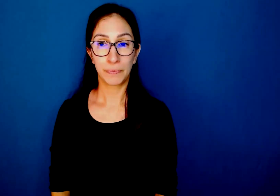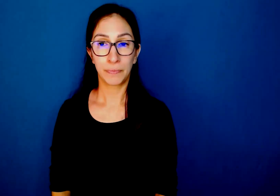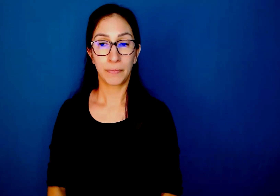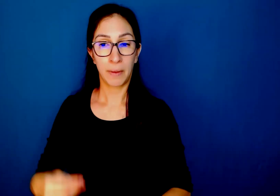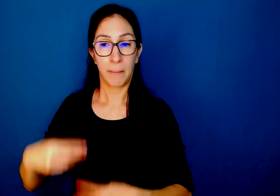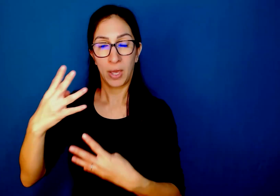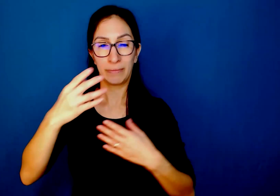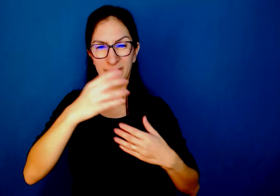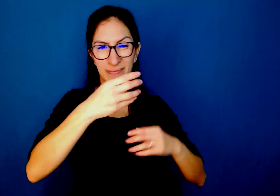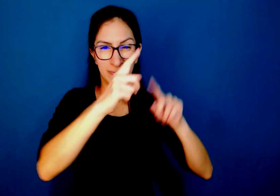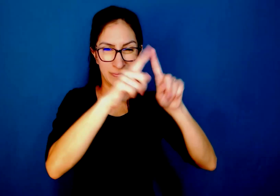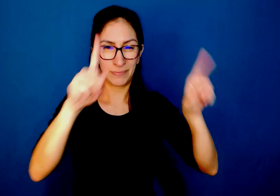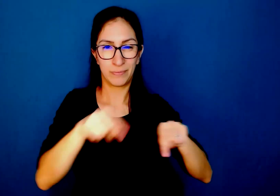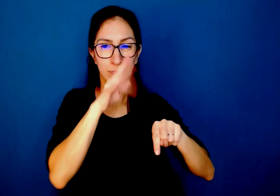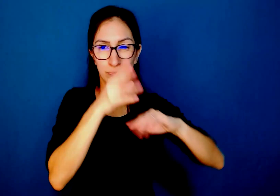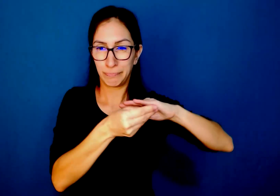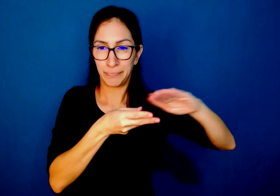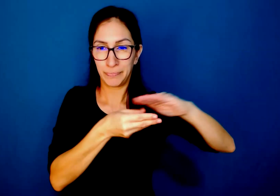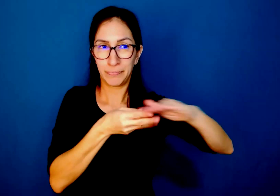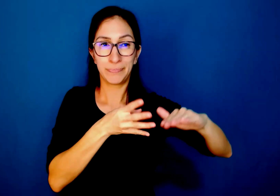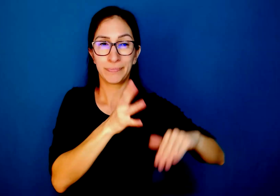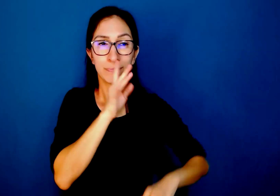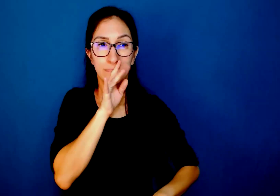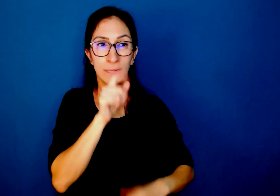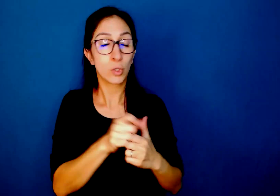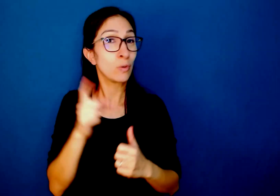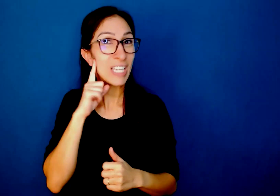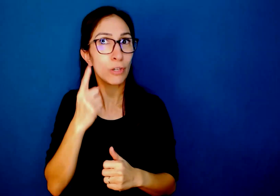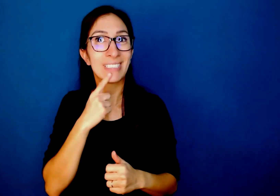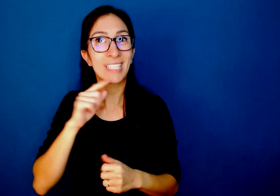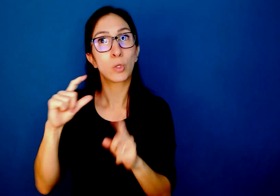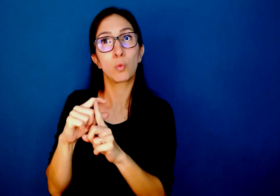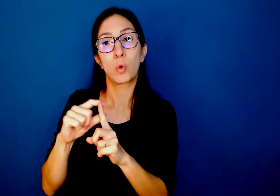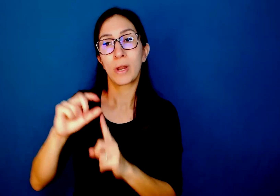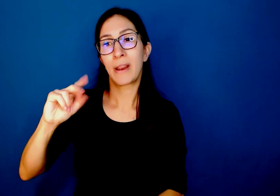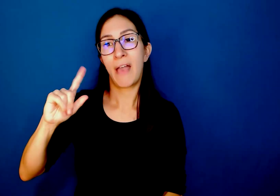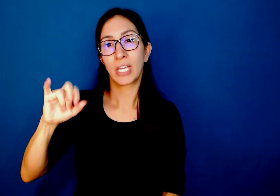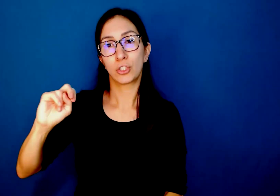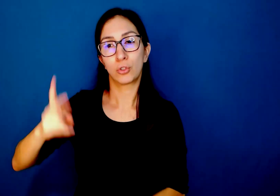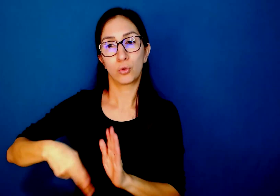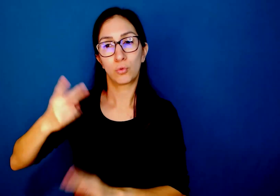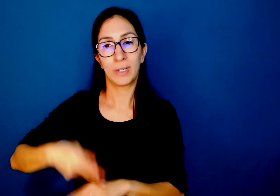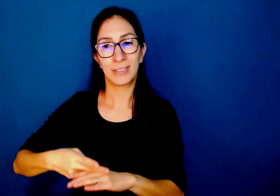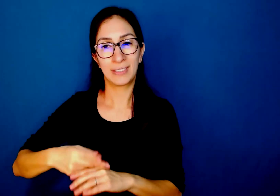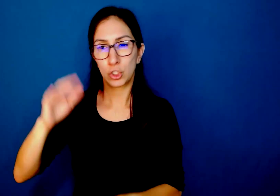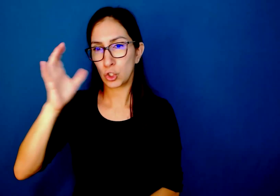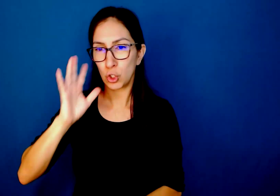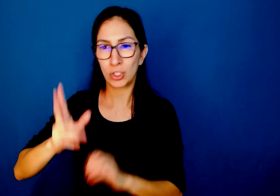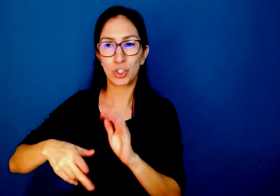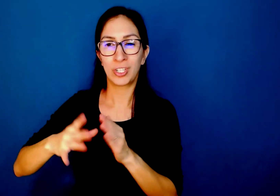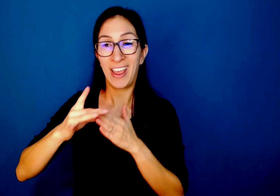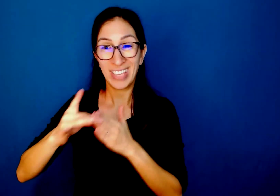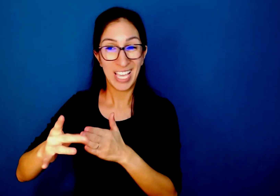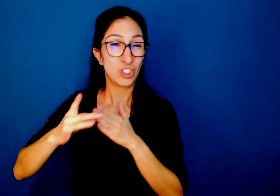Navigation region. And as you can hear, it's saying navigation twice. I'll do that one more time. Search and navigation. Navigation region. Search and